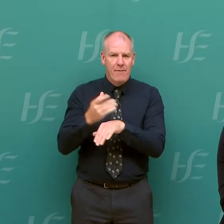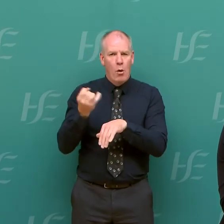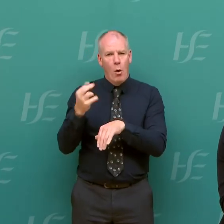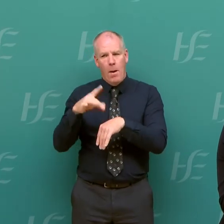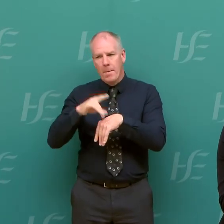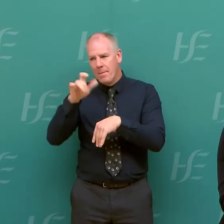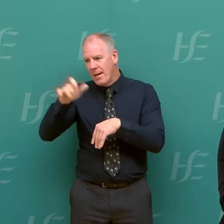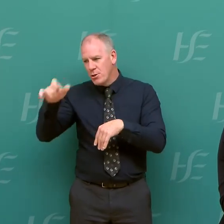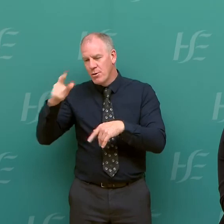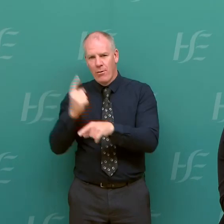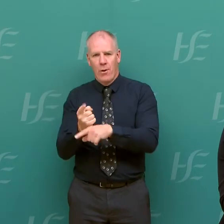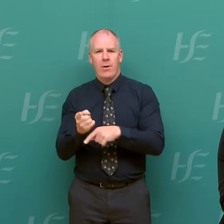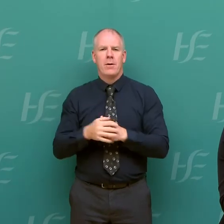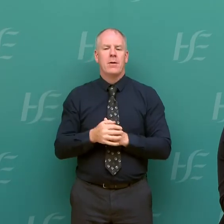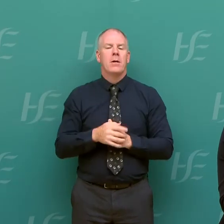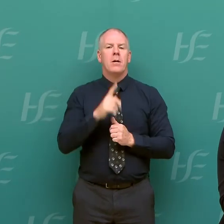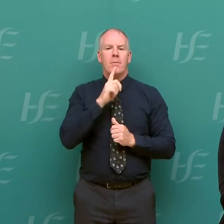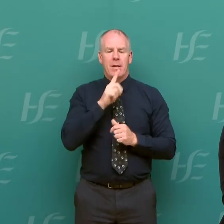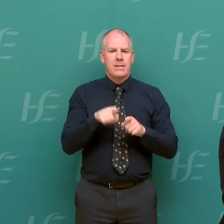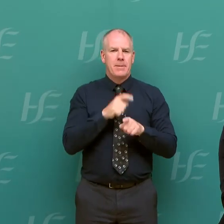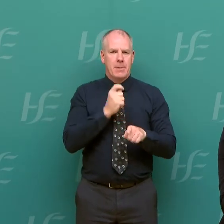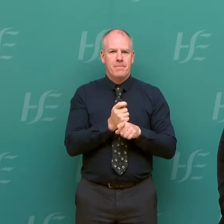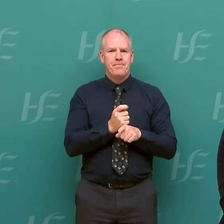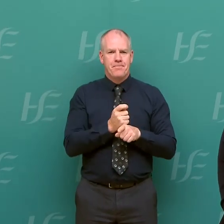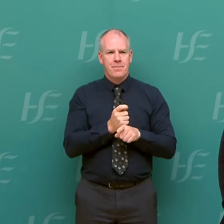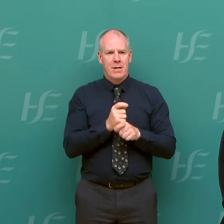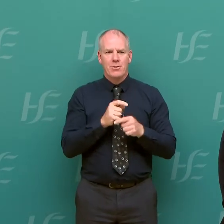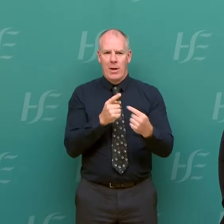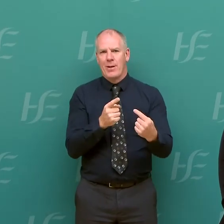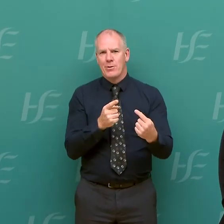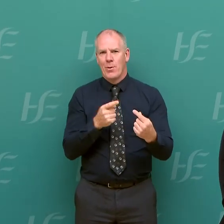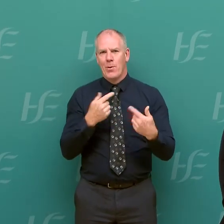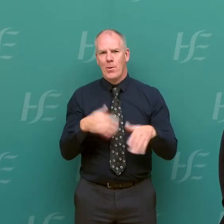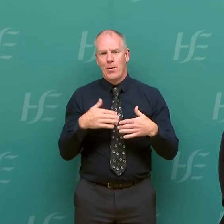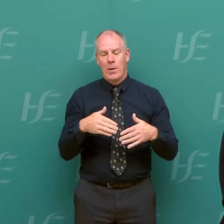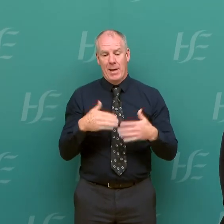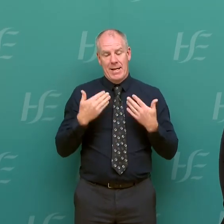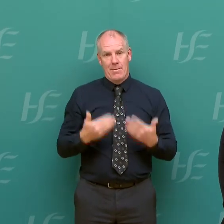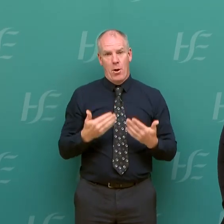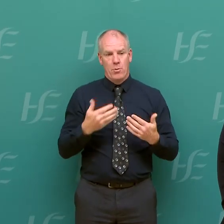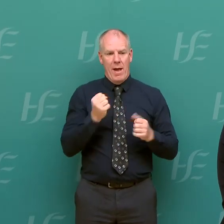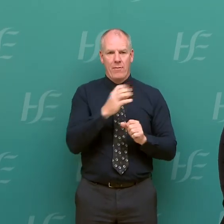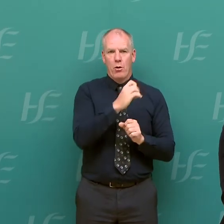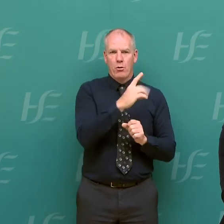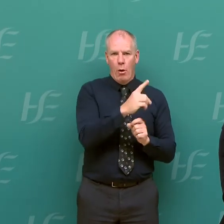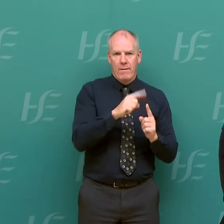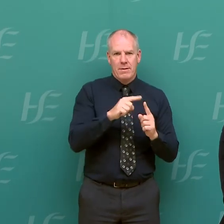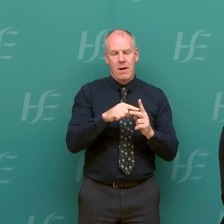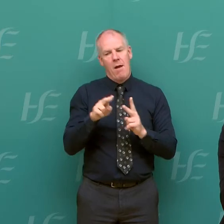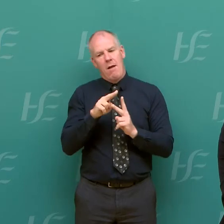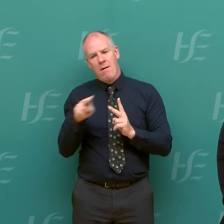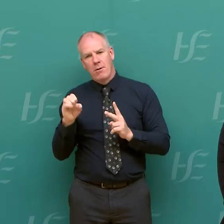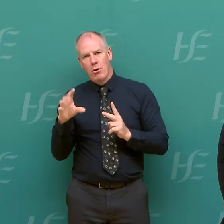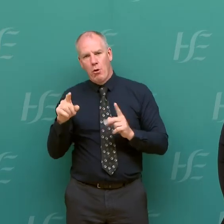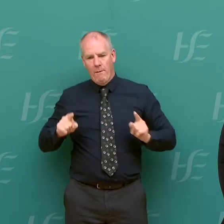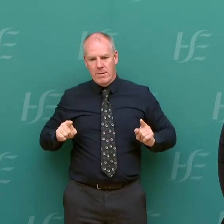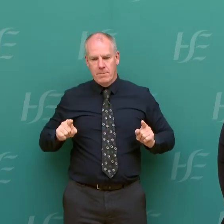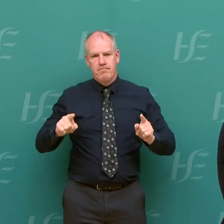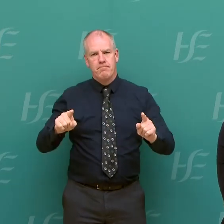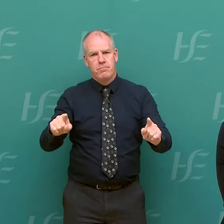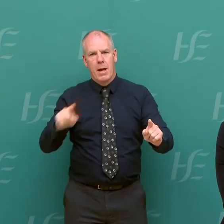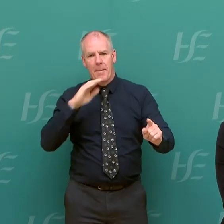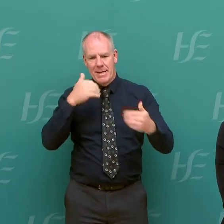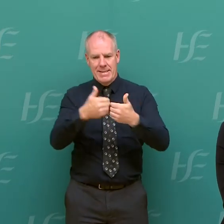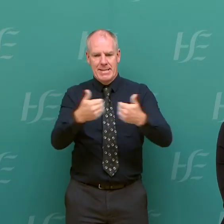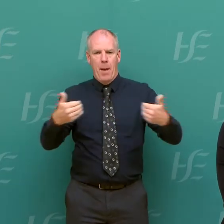patients. But you know, it's definitely challenging. But today we have COVID and non-COVID pathways to keep that gap